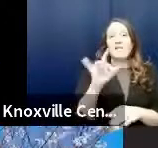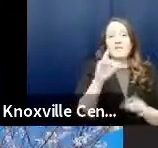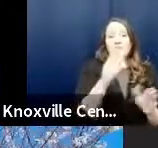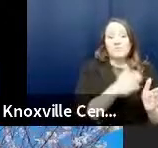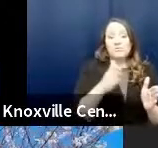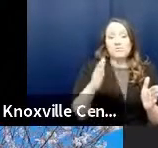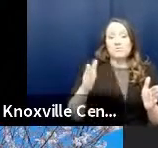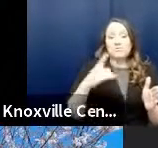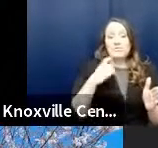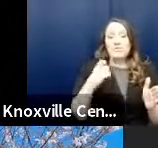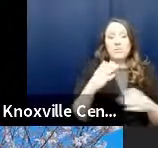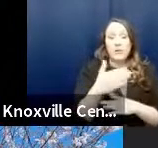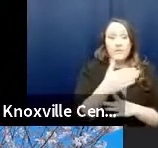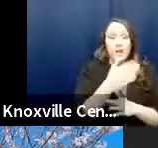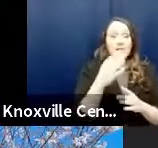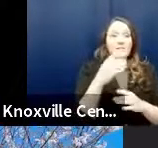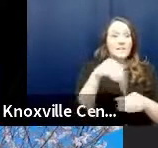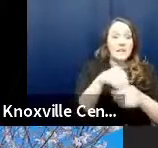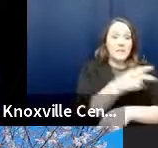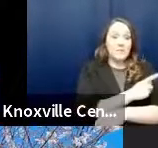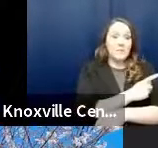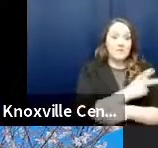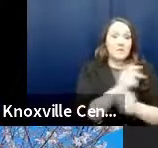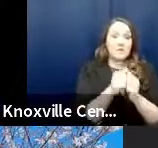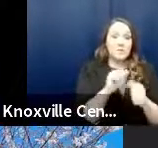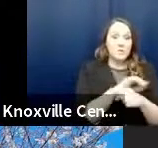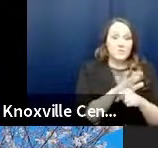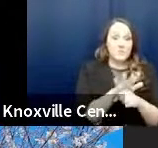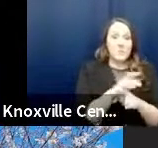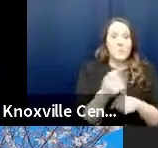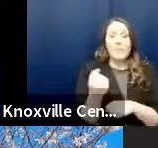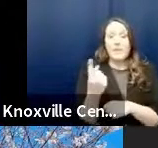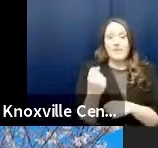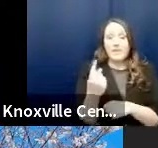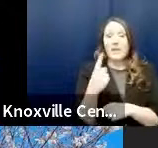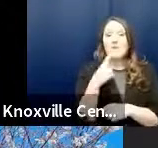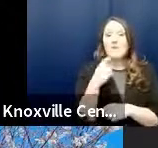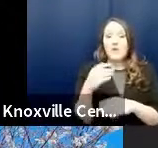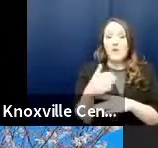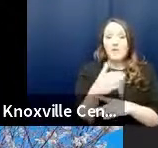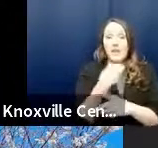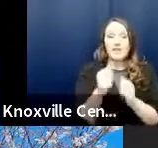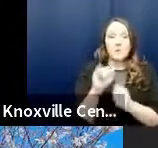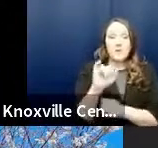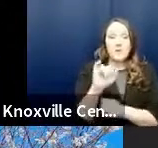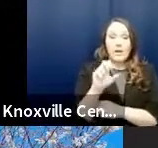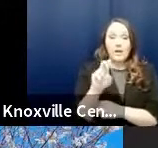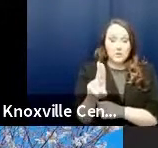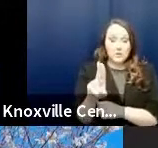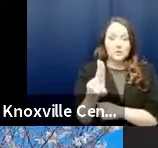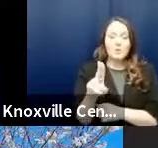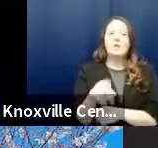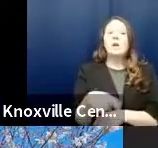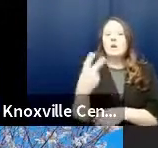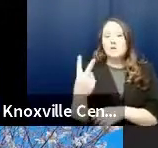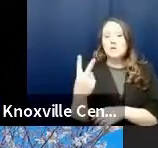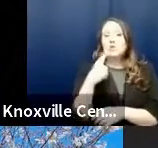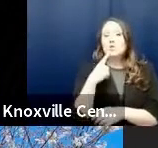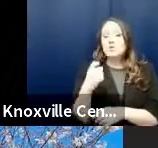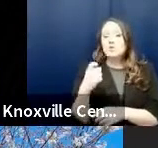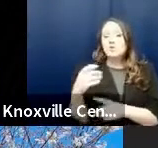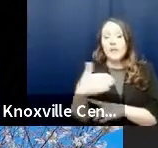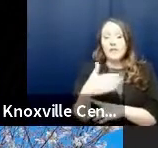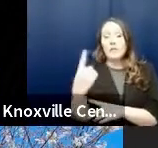of inpatients with COVID-19. Additionally, there were 11 red flags detected for COVID patients in the ICU, and 2 red flags and 1